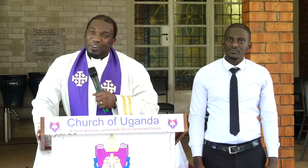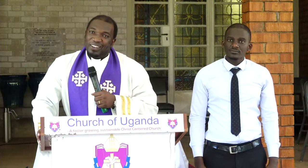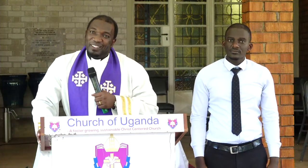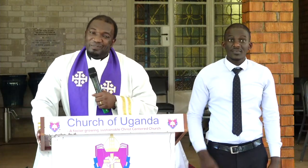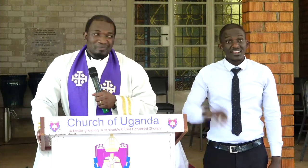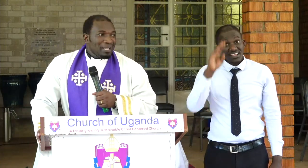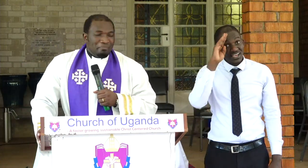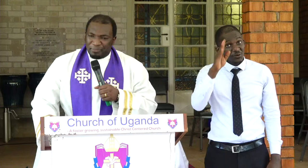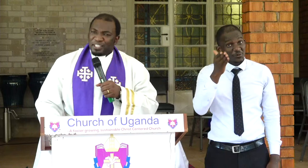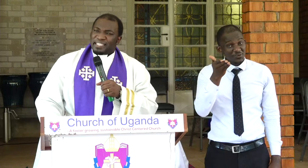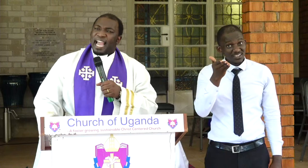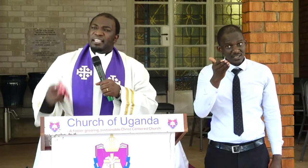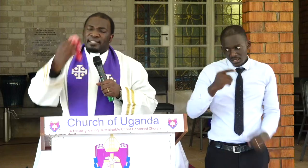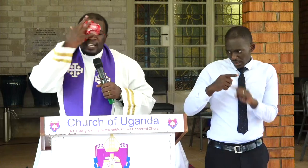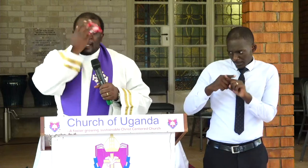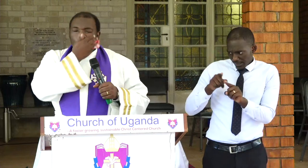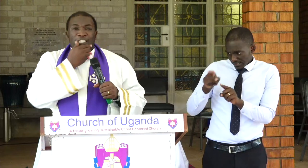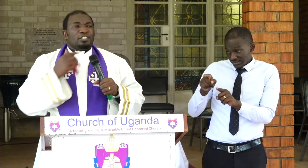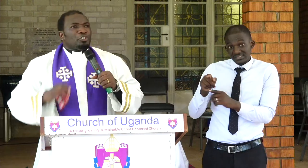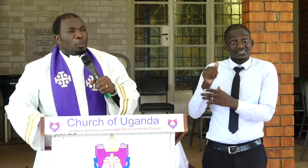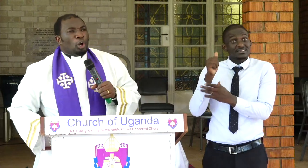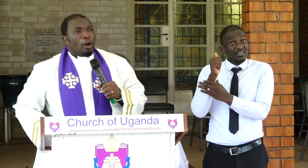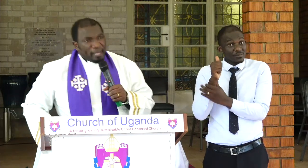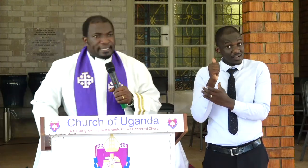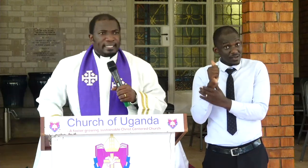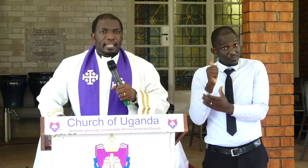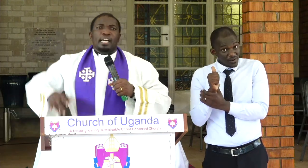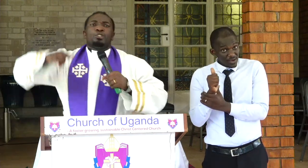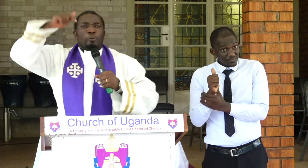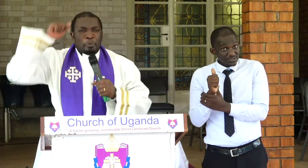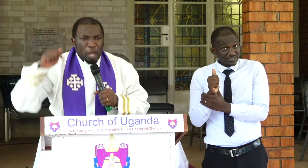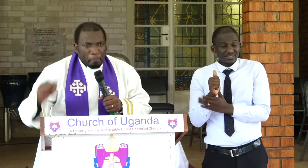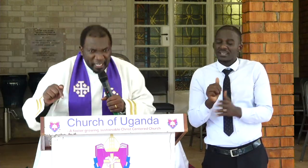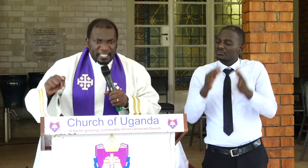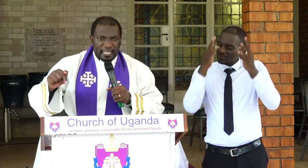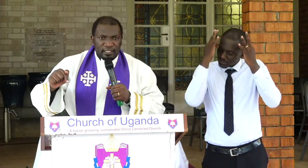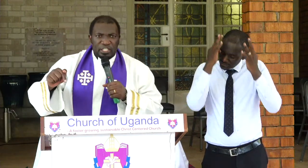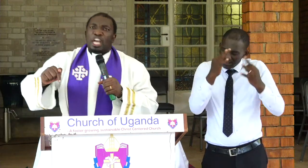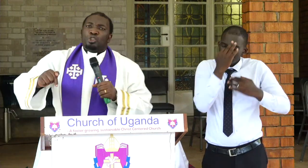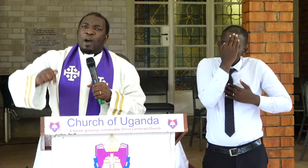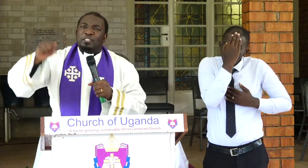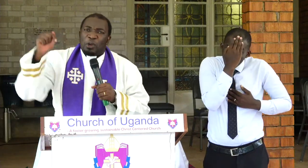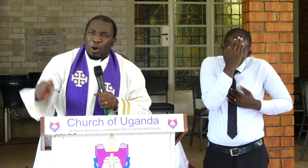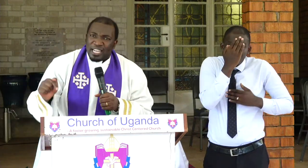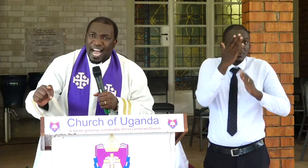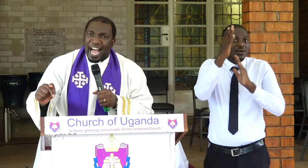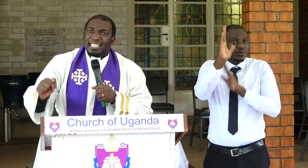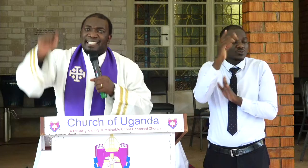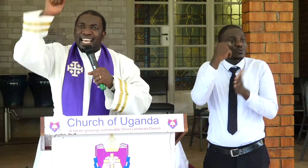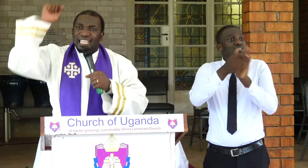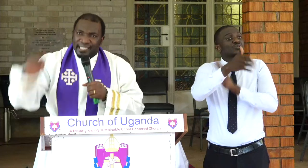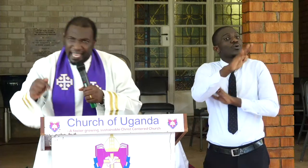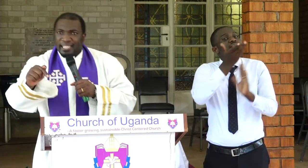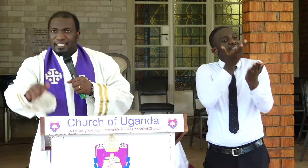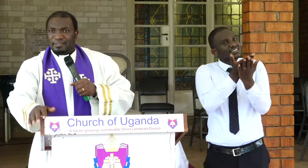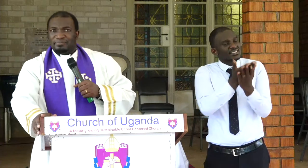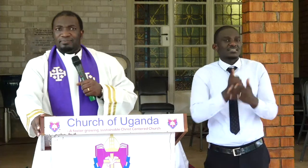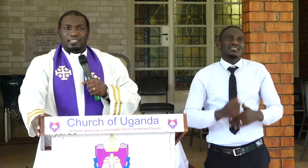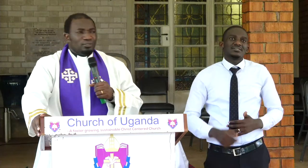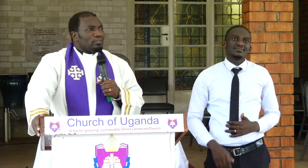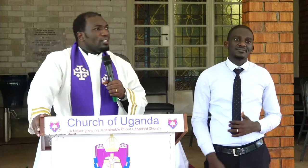Hello? But this guy is so committed to be obedient to what God has